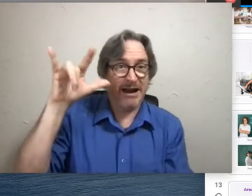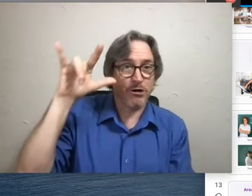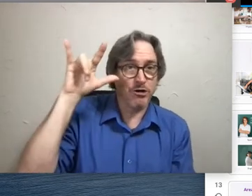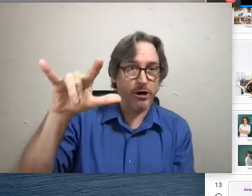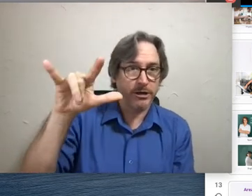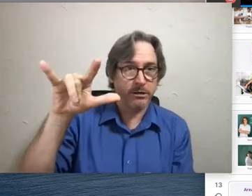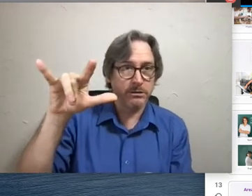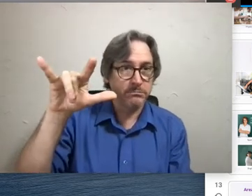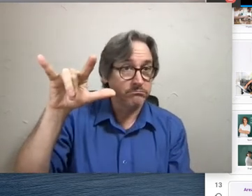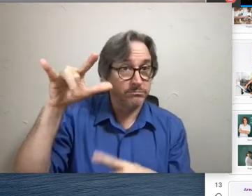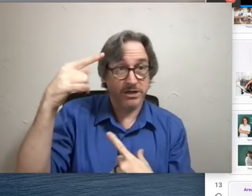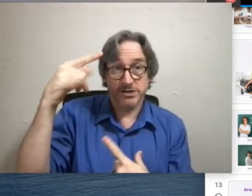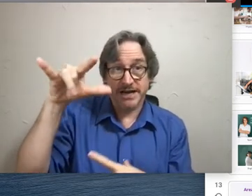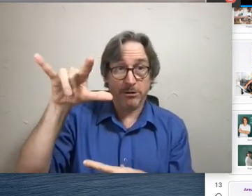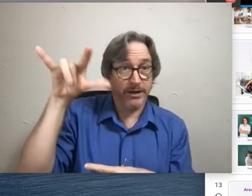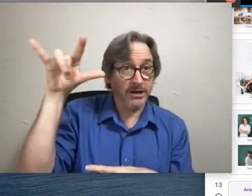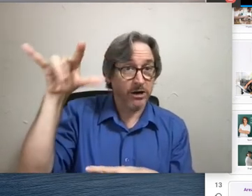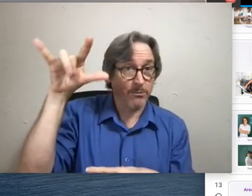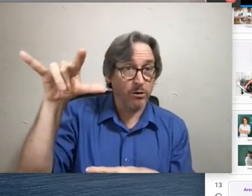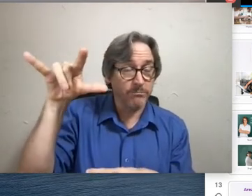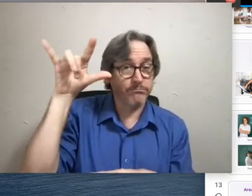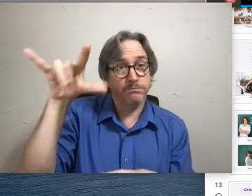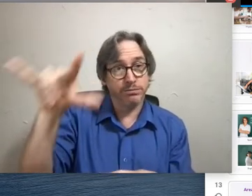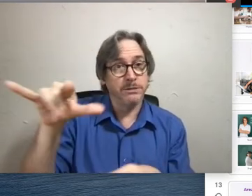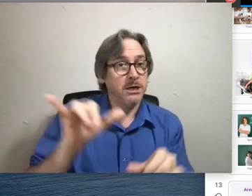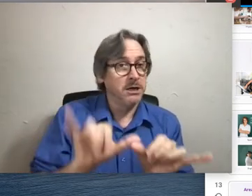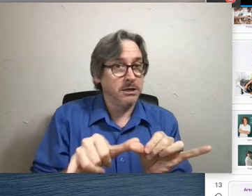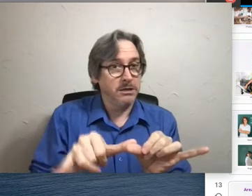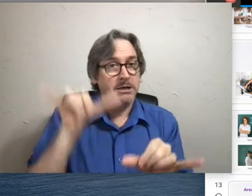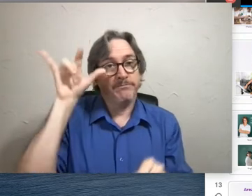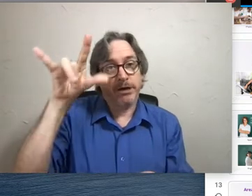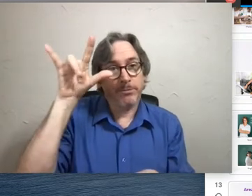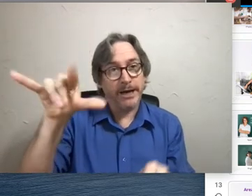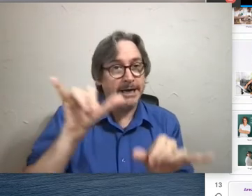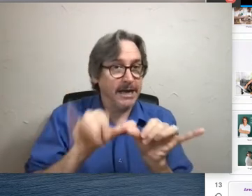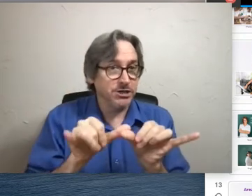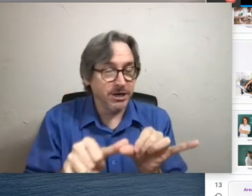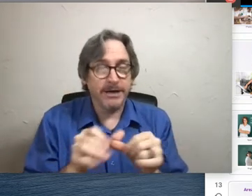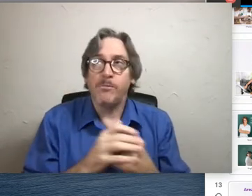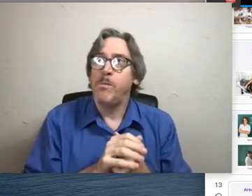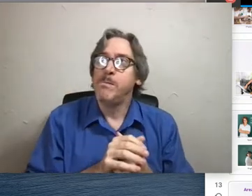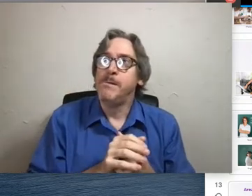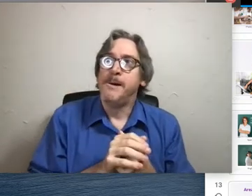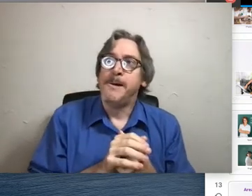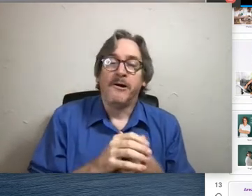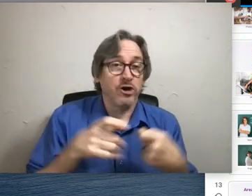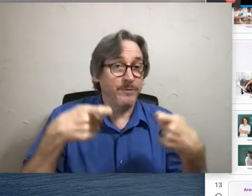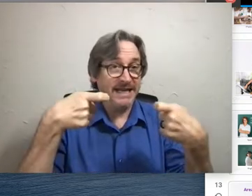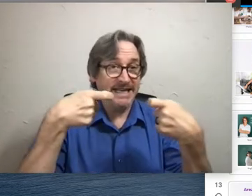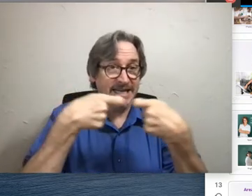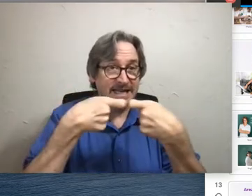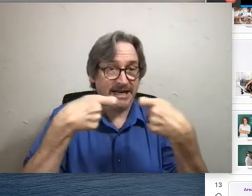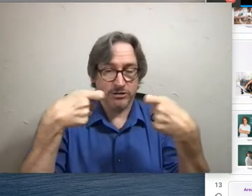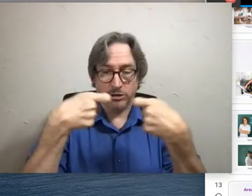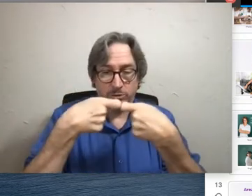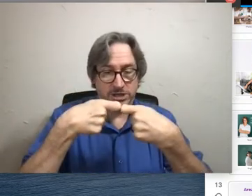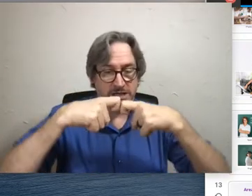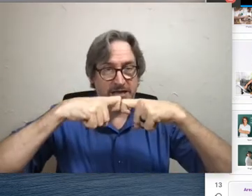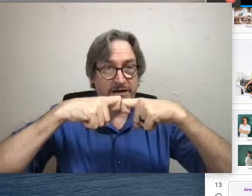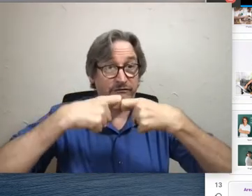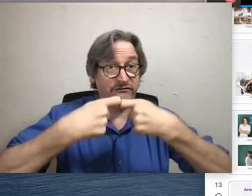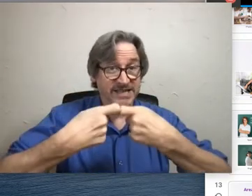be aeronautical. Here's an airplane or airport. Boom, boom. Airplane engineering. Could be electrical,